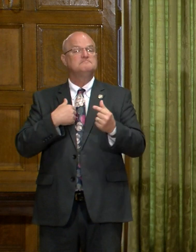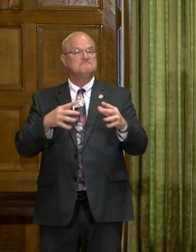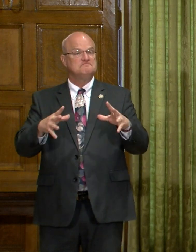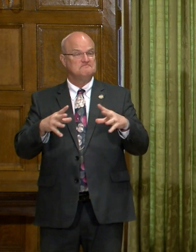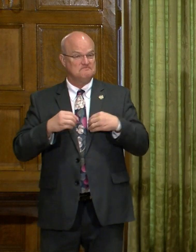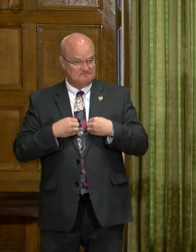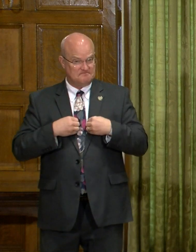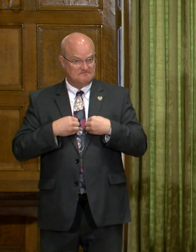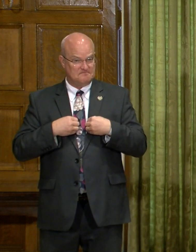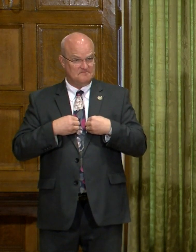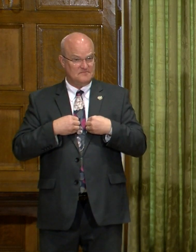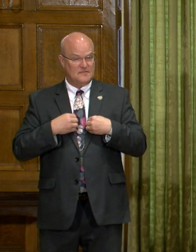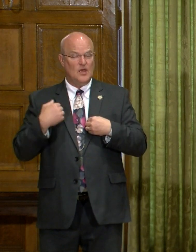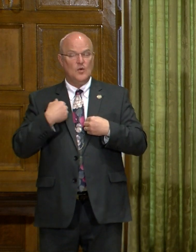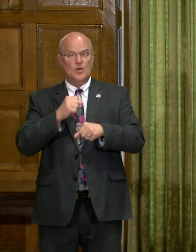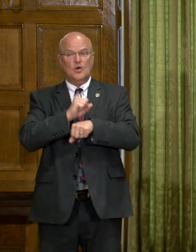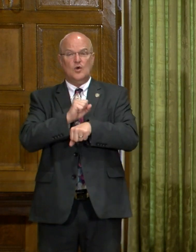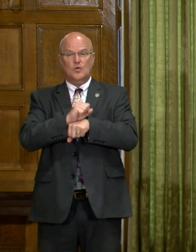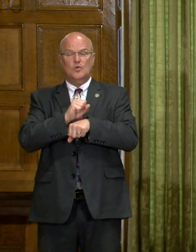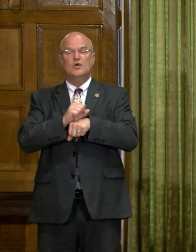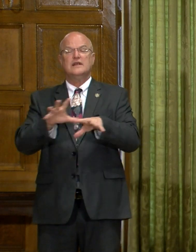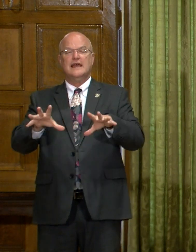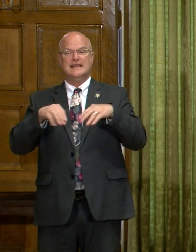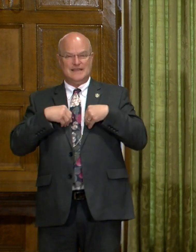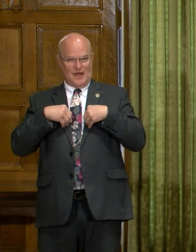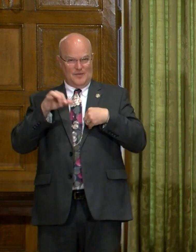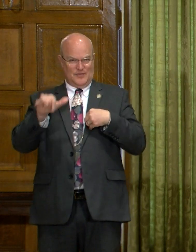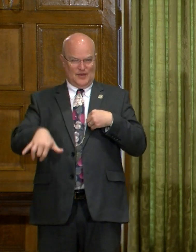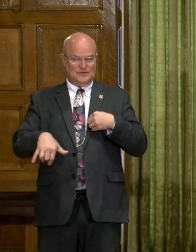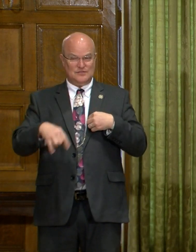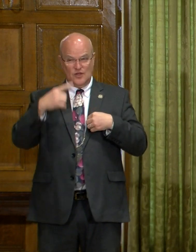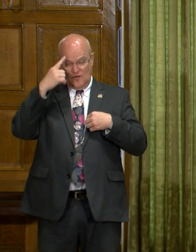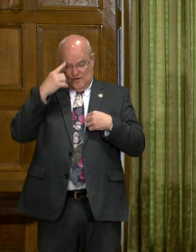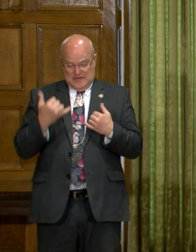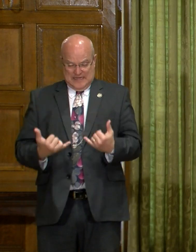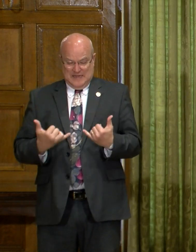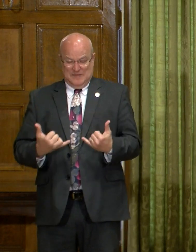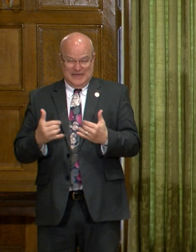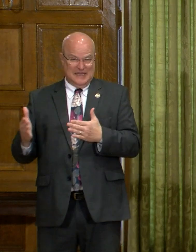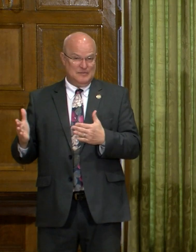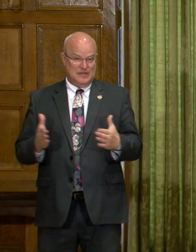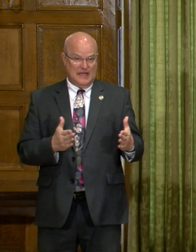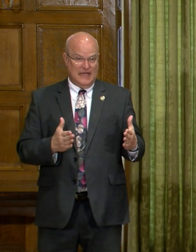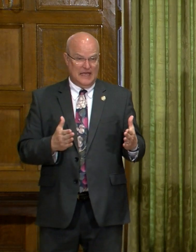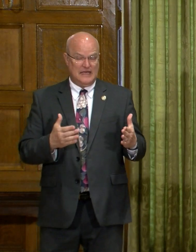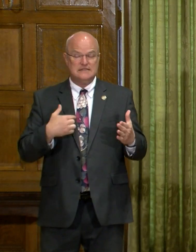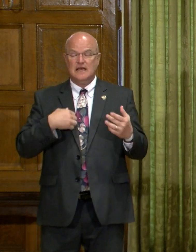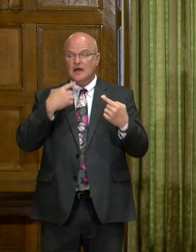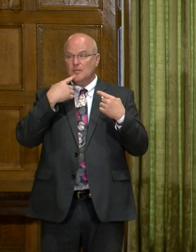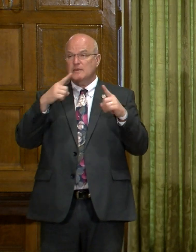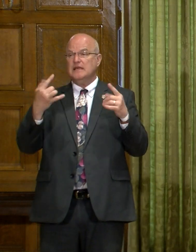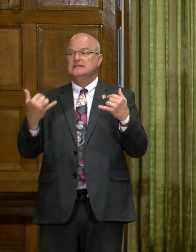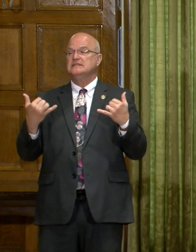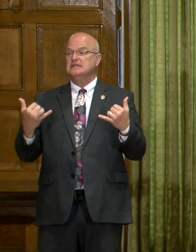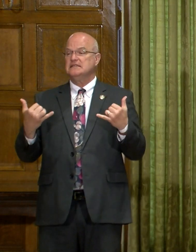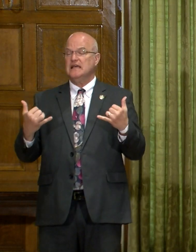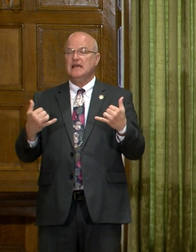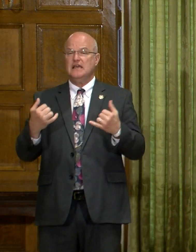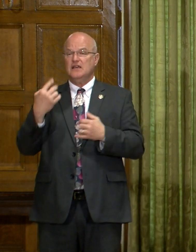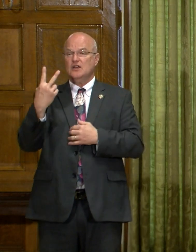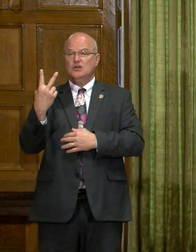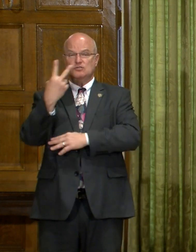accept those strategies. We're going to work and adopt those strategies. For the immediate plans, I'm announcing today